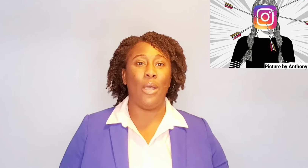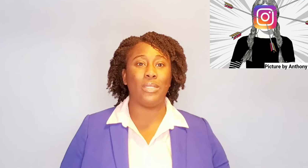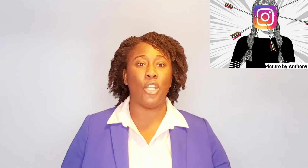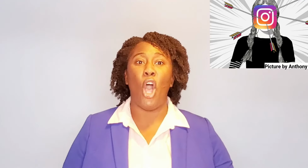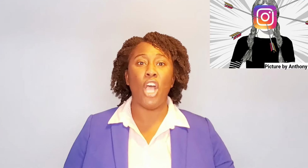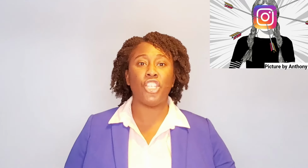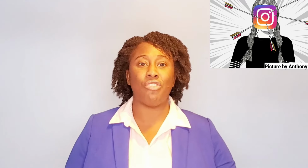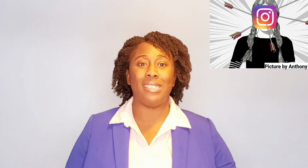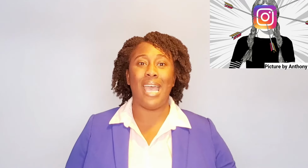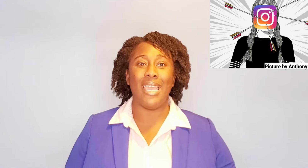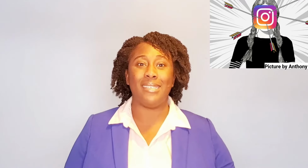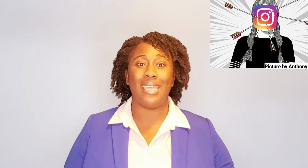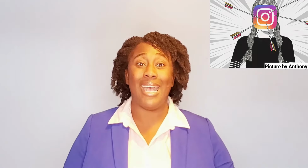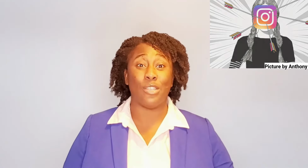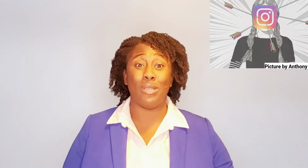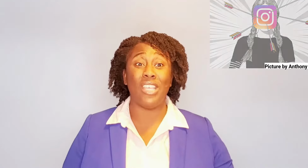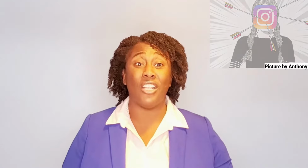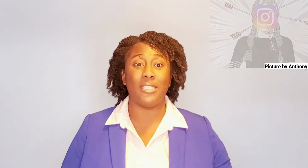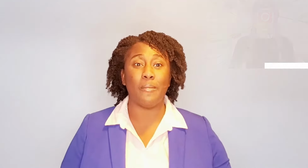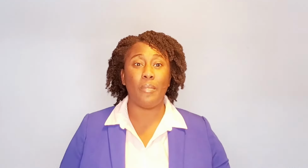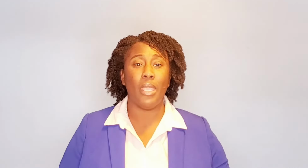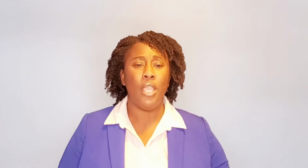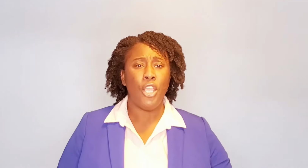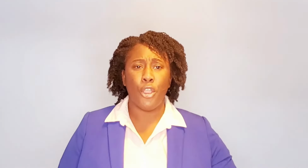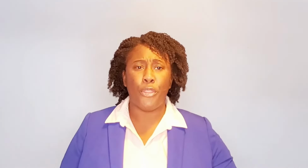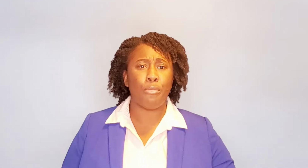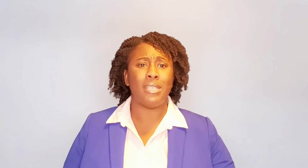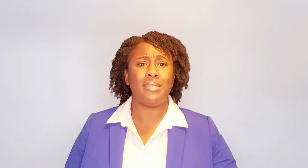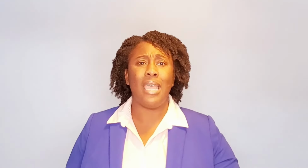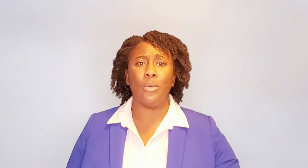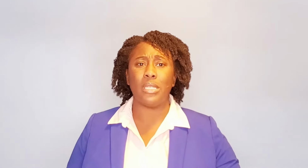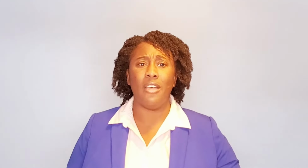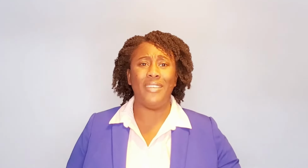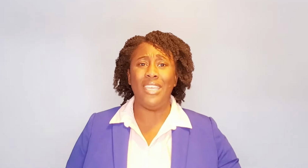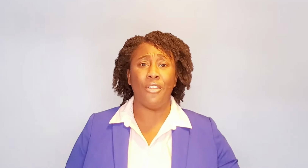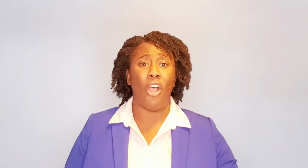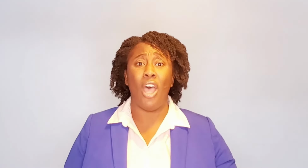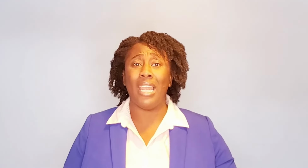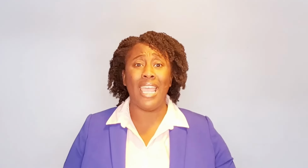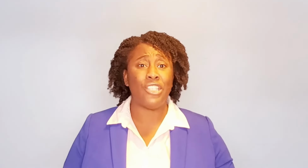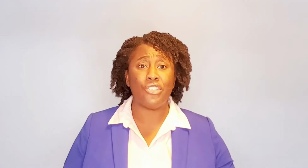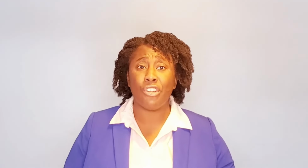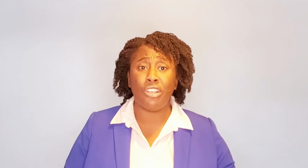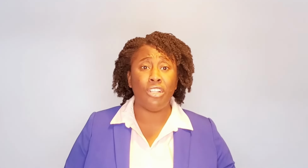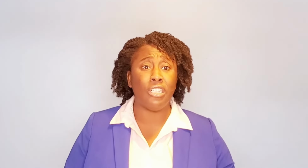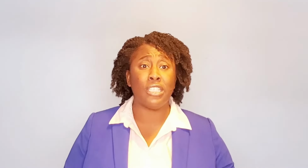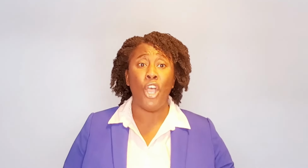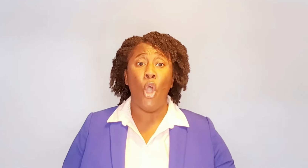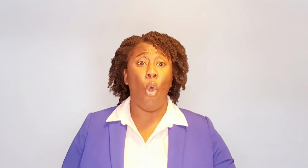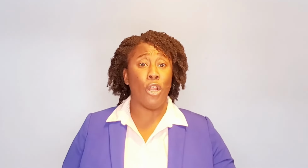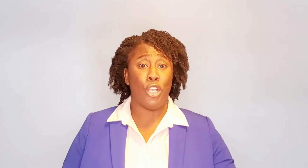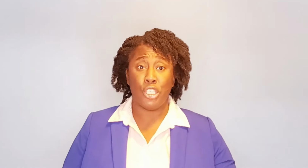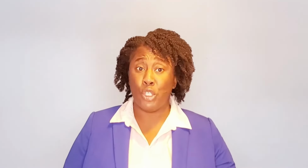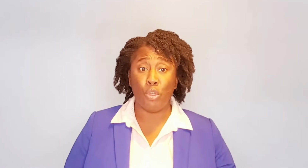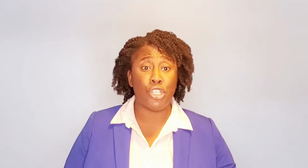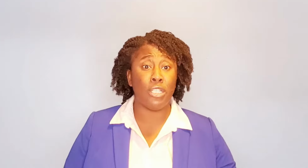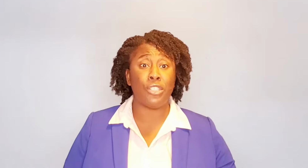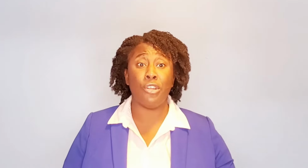and ostracized as a result. You're thrust out of either online circles or social